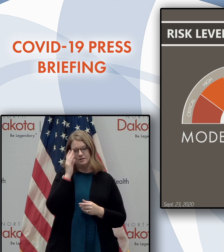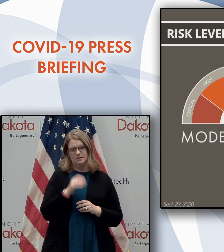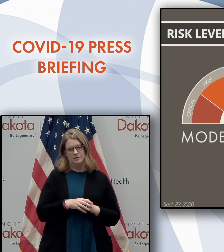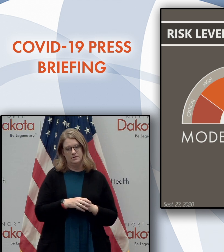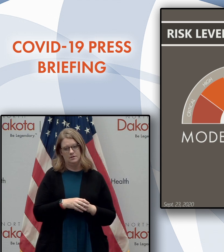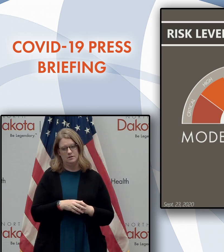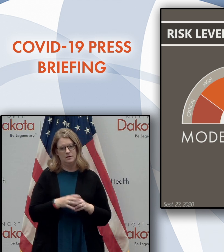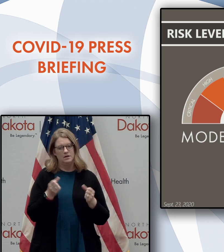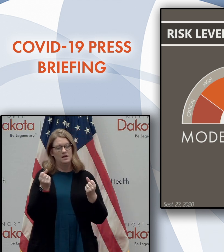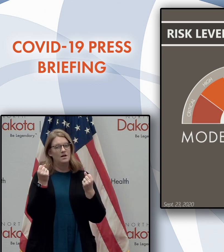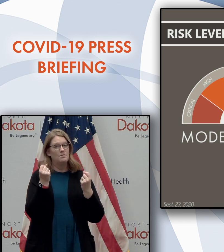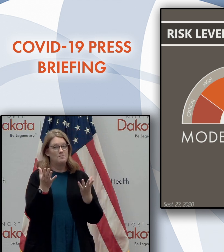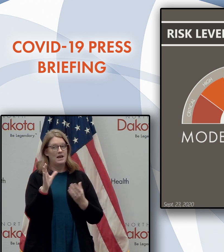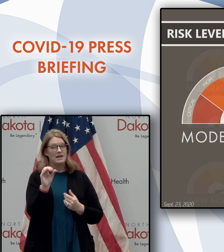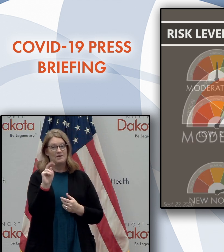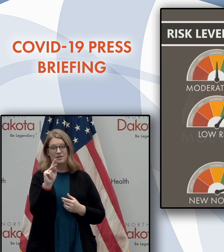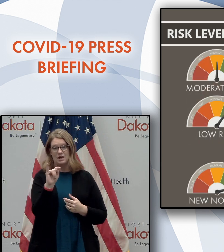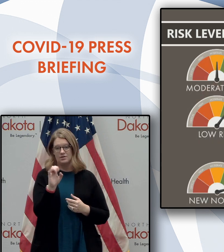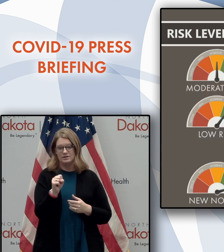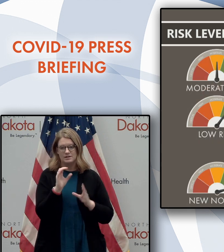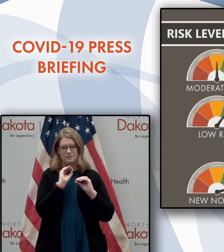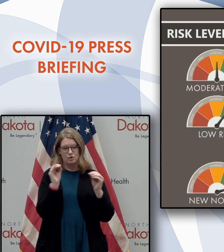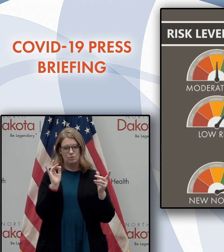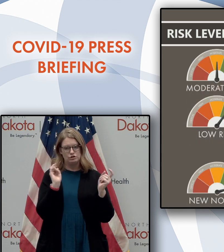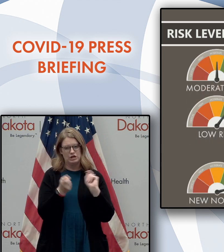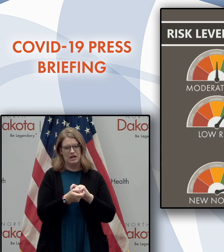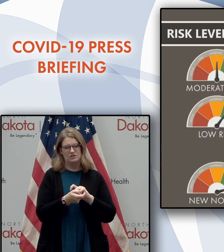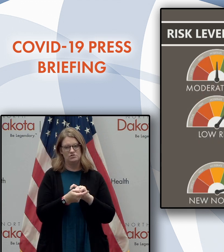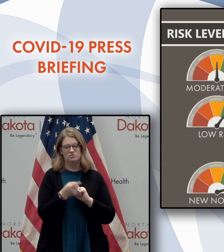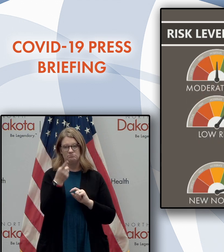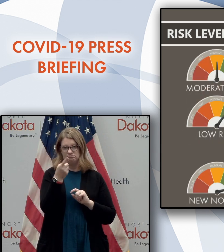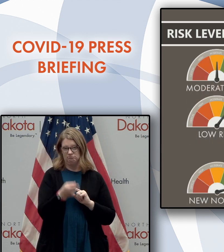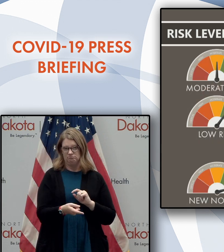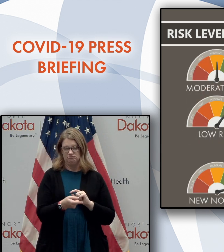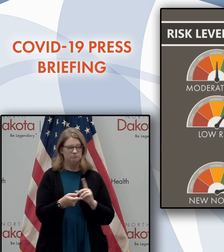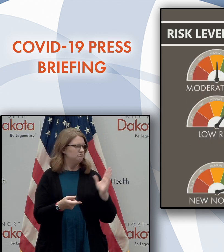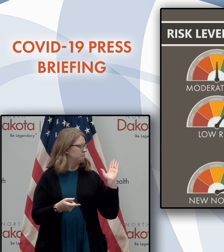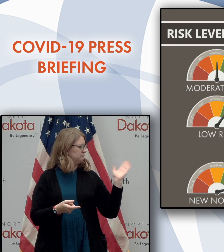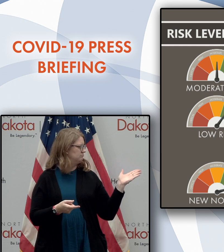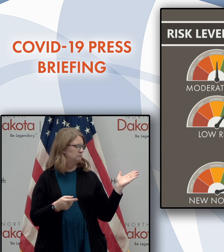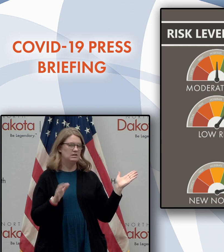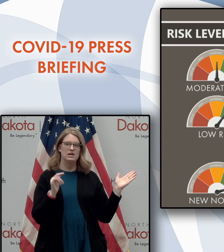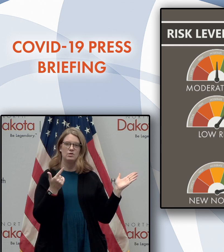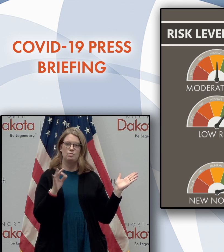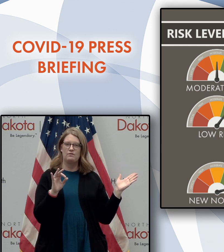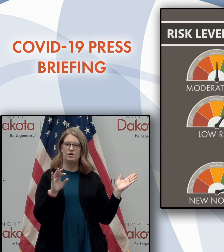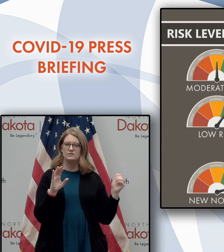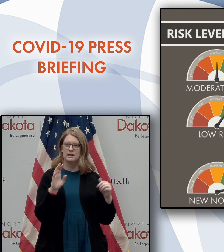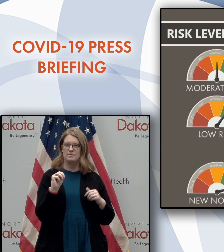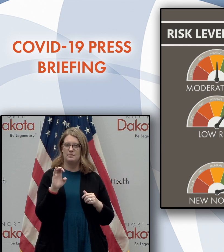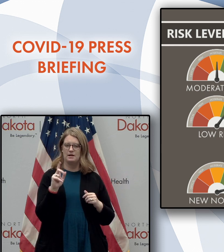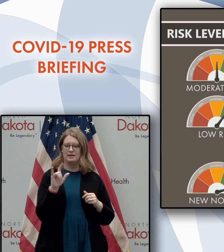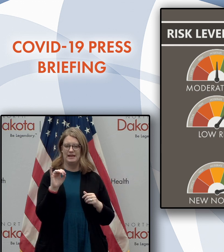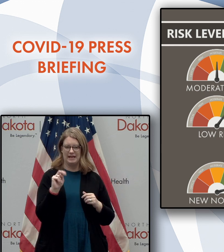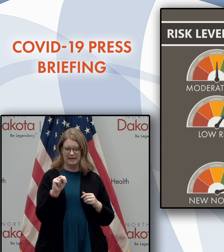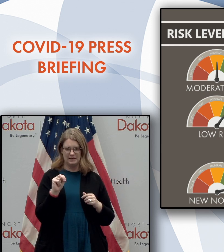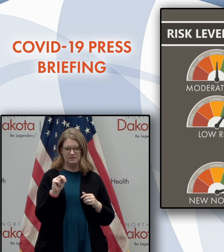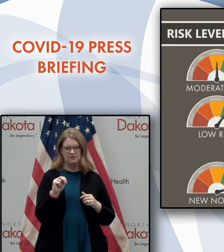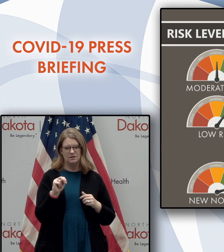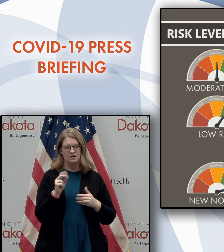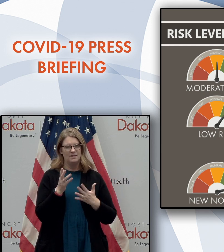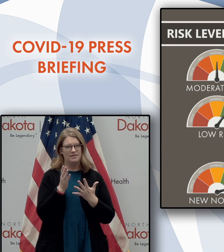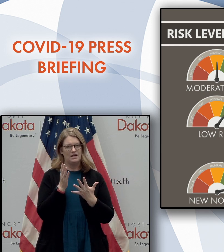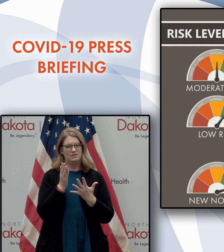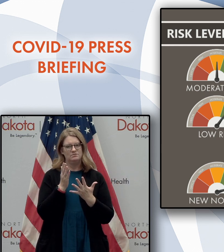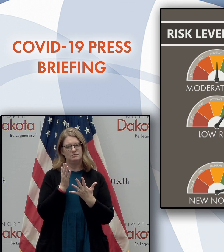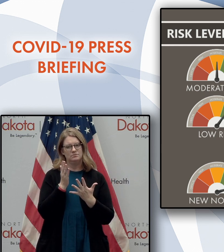of counties, a majority of them that have no change. We'll just put those up here, but we've got Grand Forks and McLean that remain at the moderate